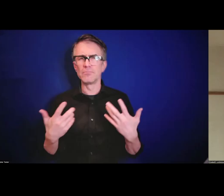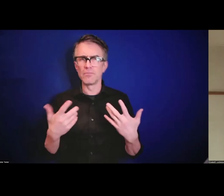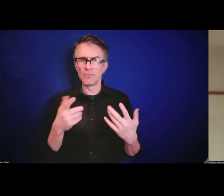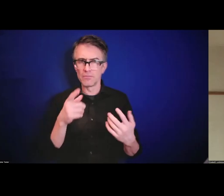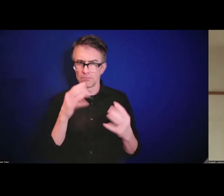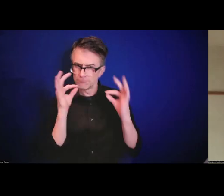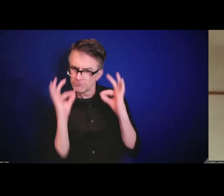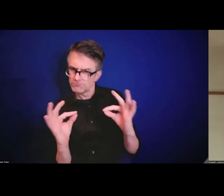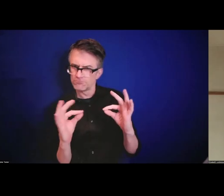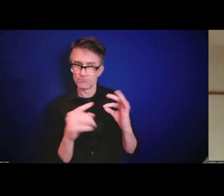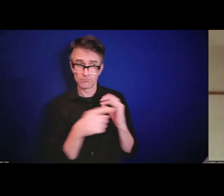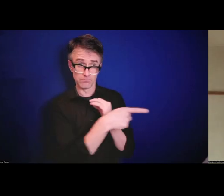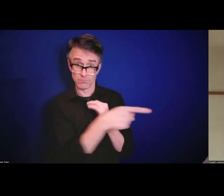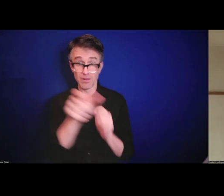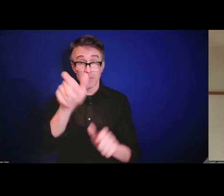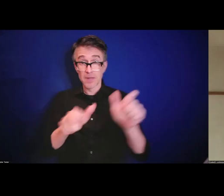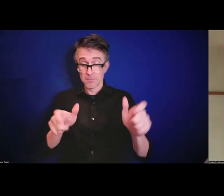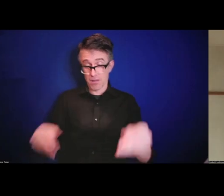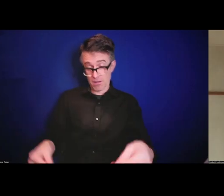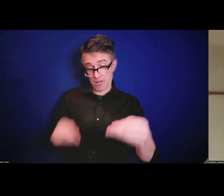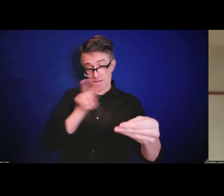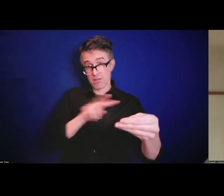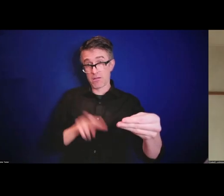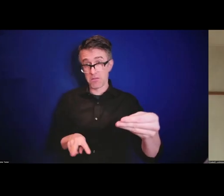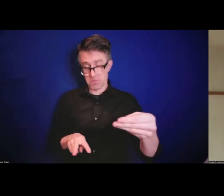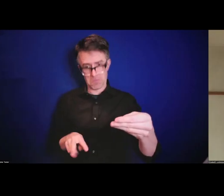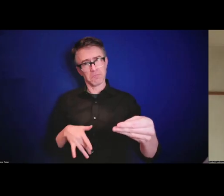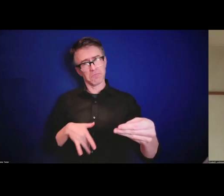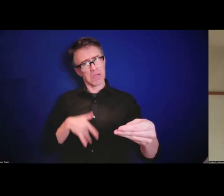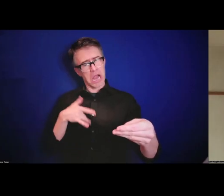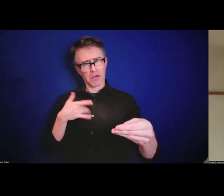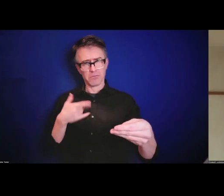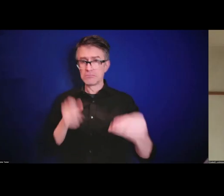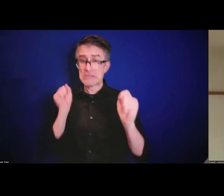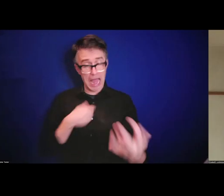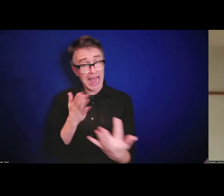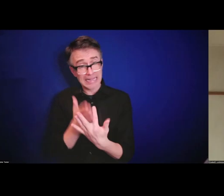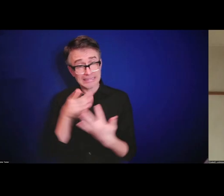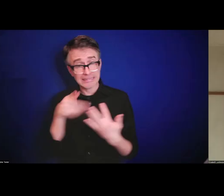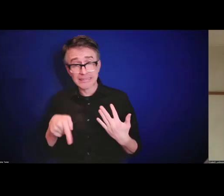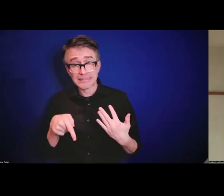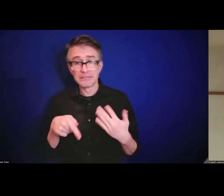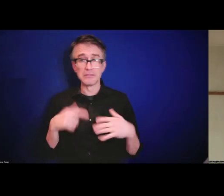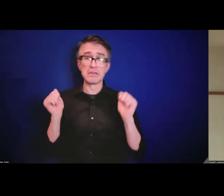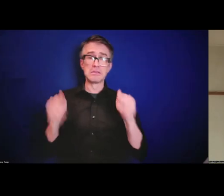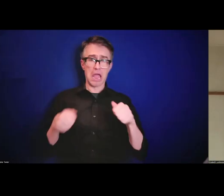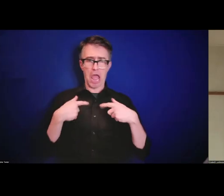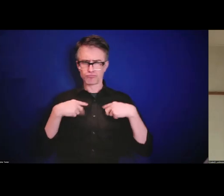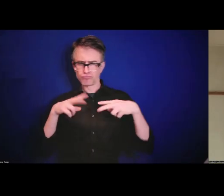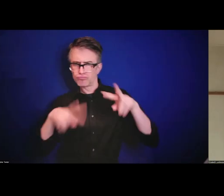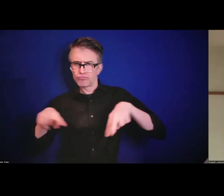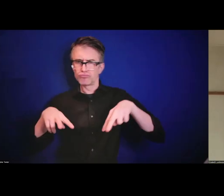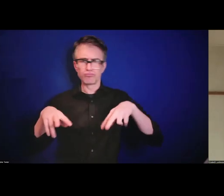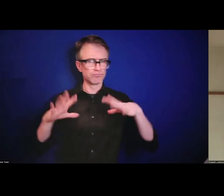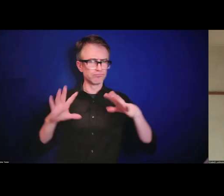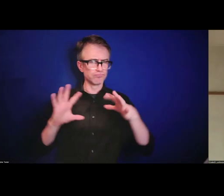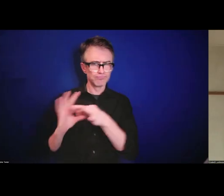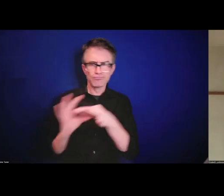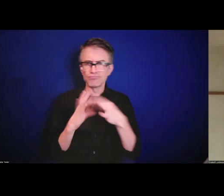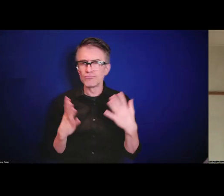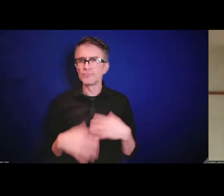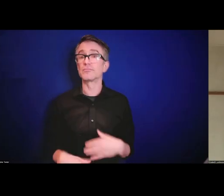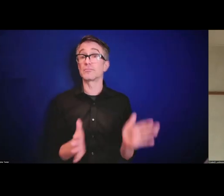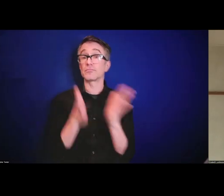relevant events, and we will publish the guidance on the collaborative's website and then implement the guidance note